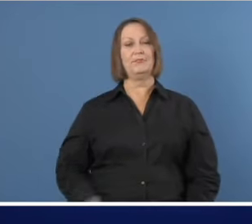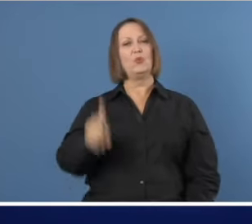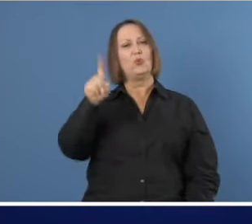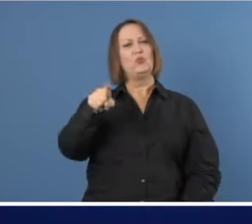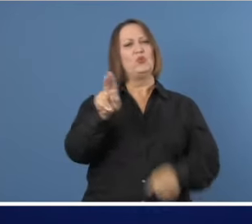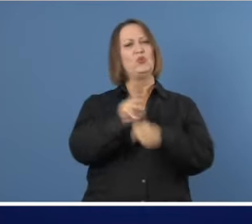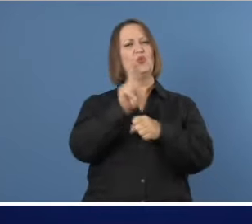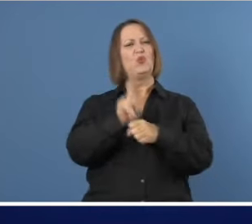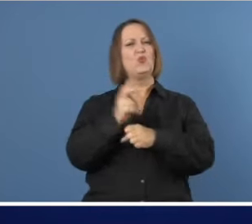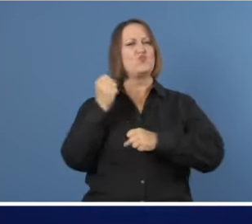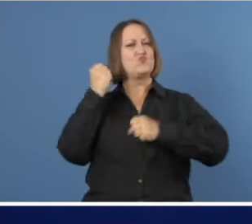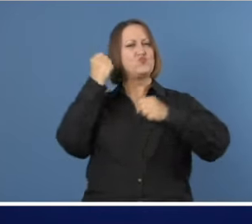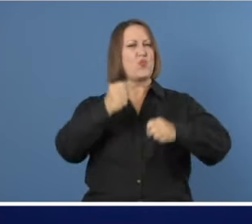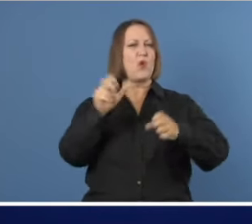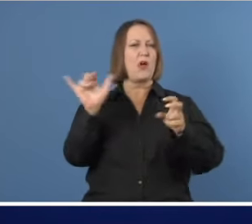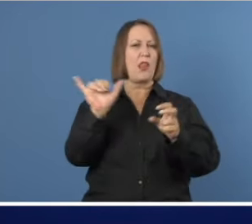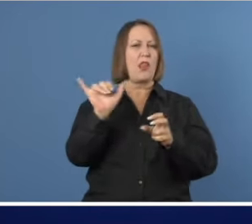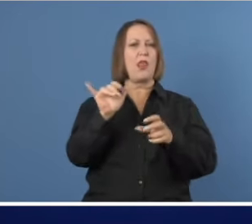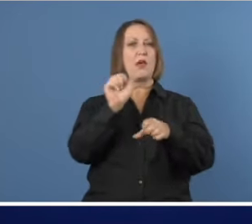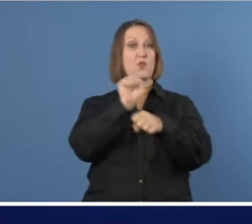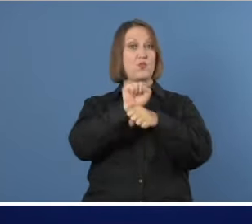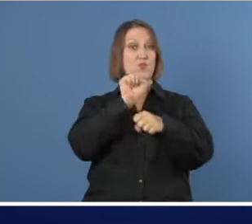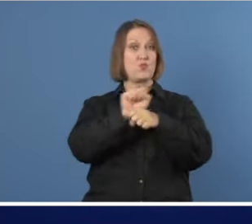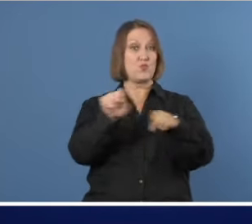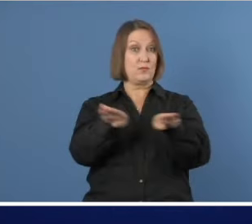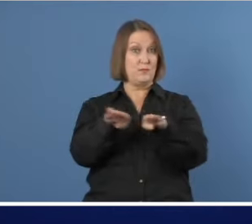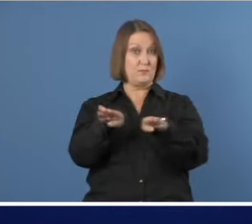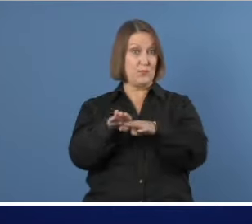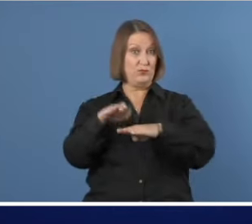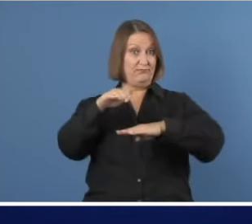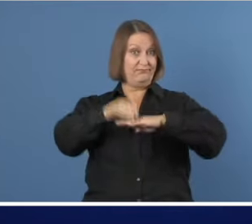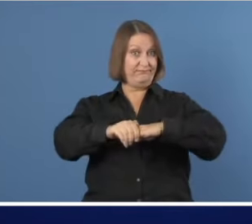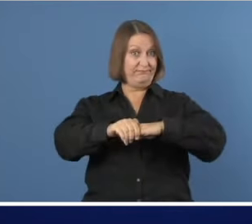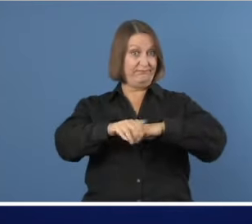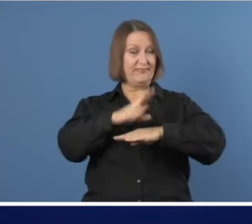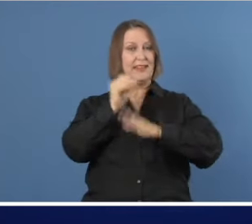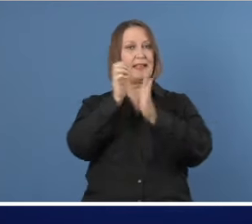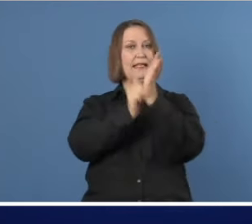Wear sturdy work boots and gloves.